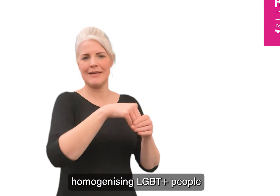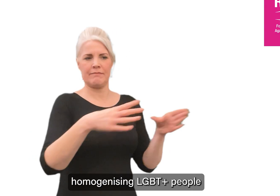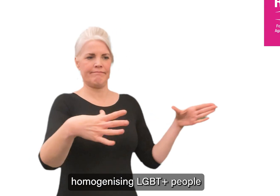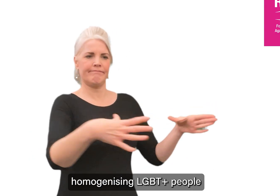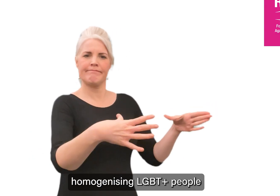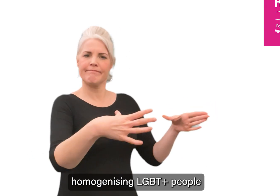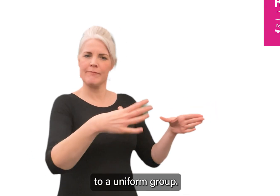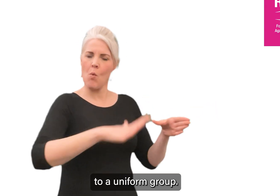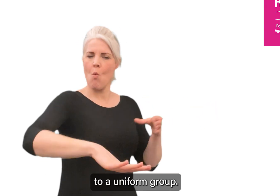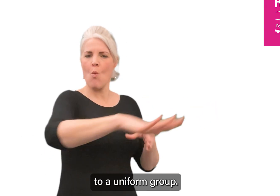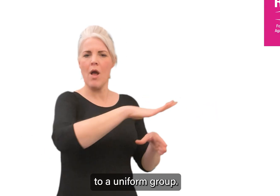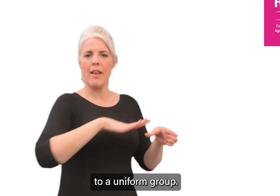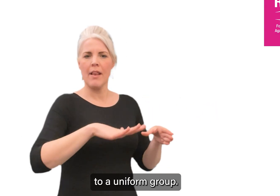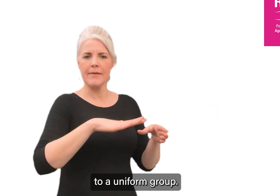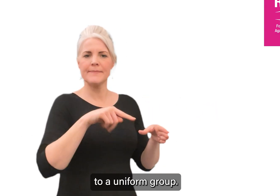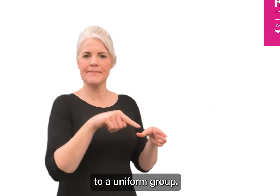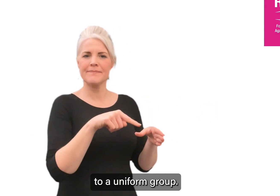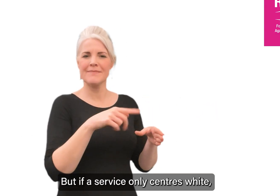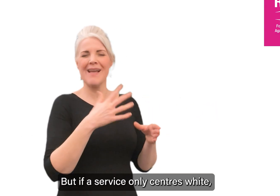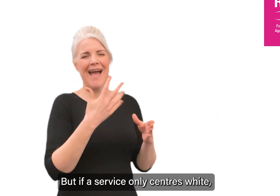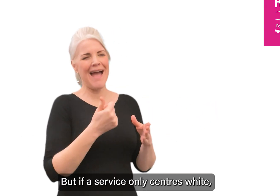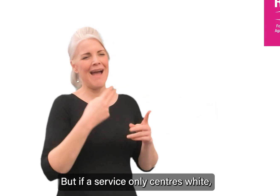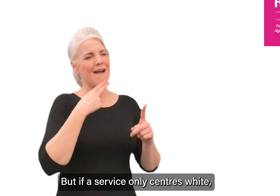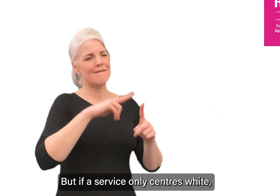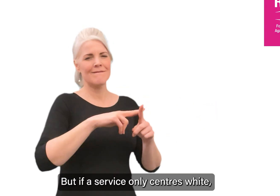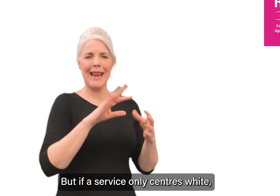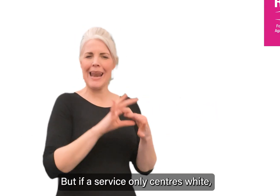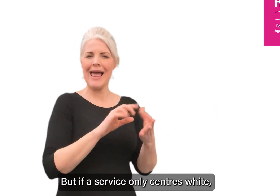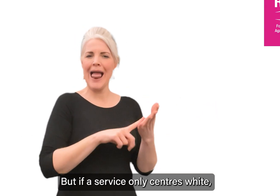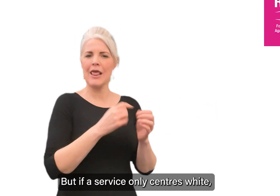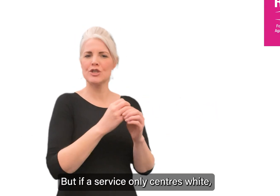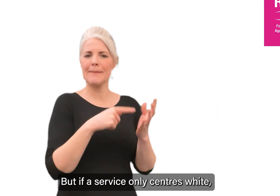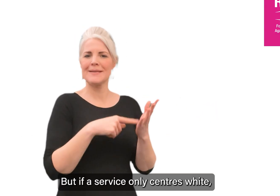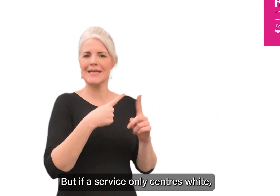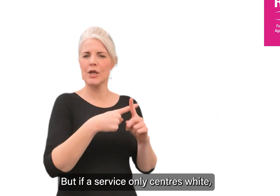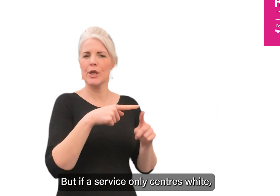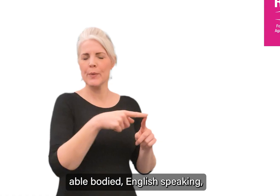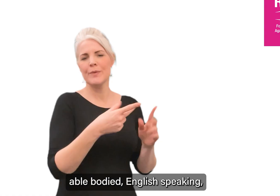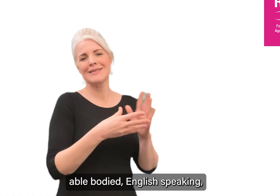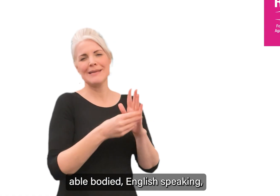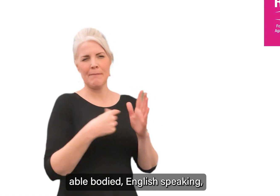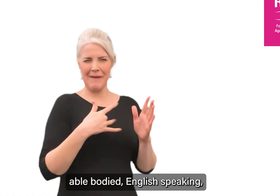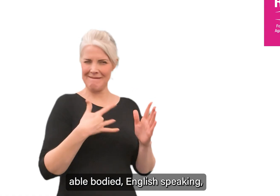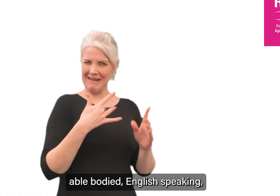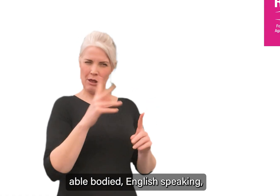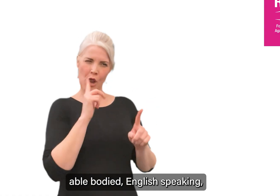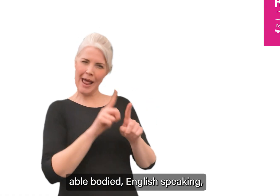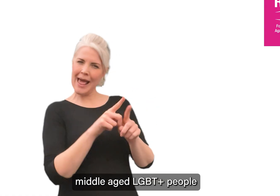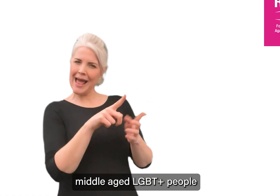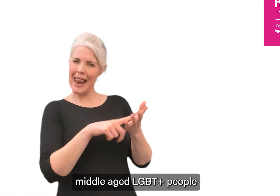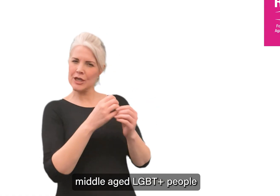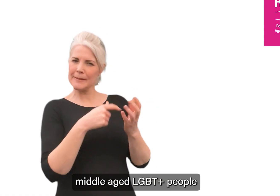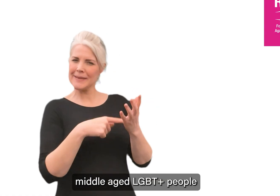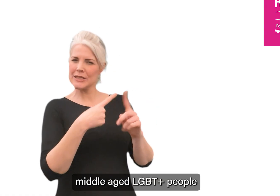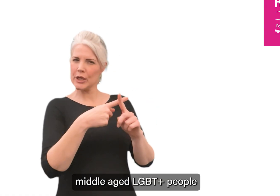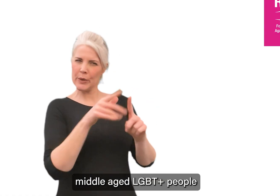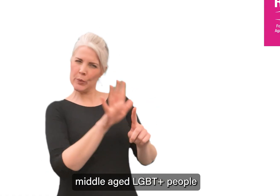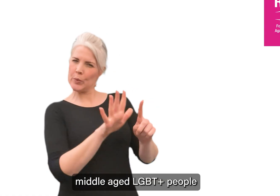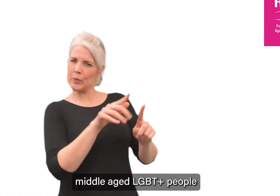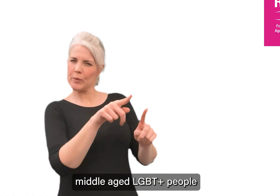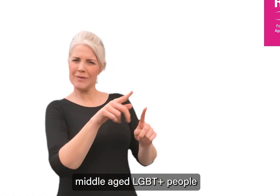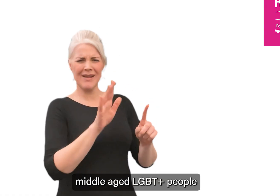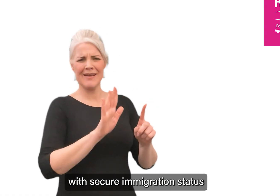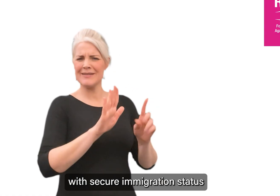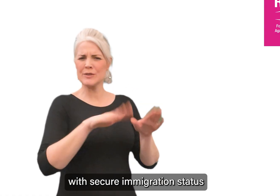homogenizing LGBT plus people to a uniform group. But if a service only centers white, able-bodied, English-speaking, middle-aged